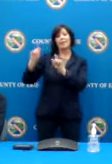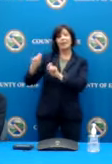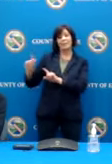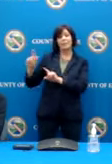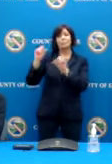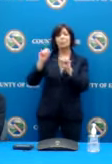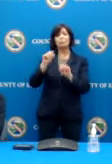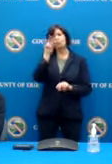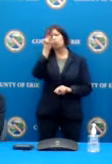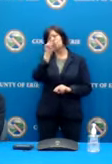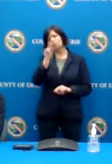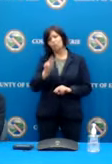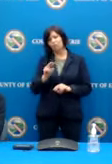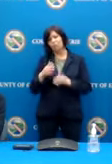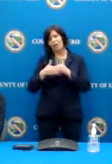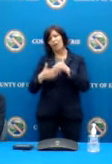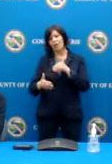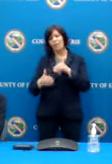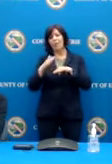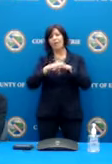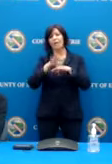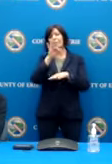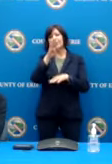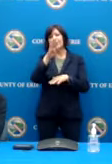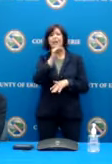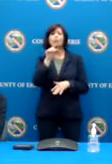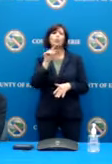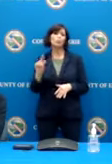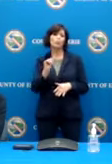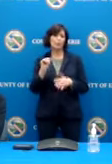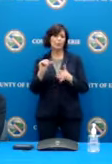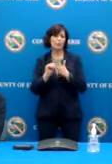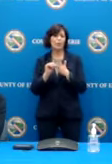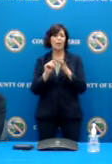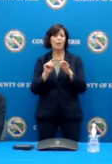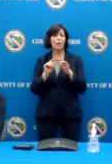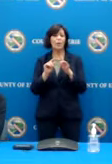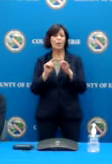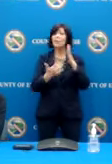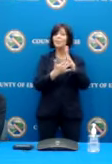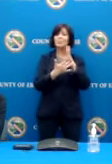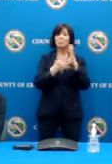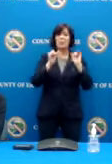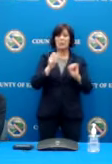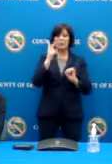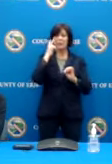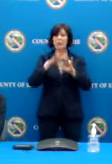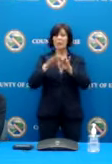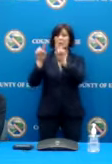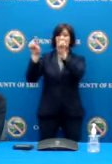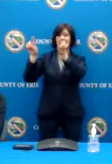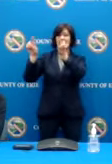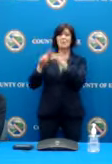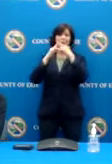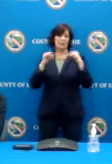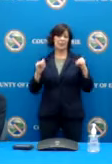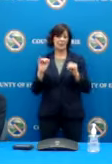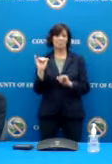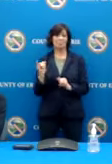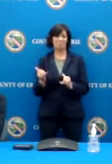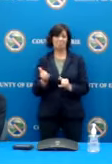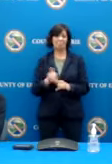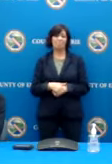available to review afterwards on the Facebook and Twitter pages, but because of the new technology, you should be able to see them on the screen easily as well as